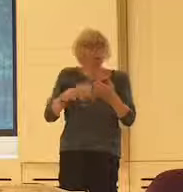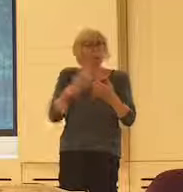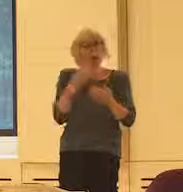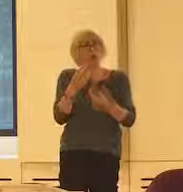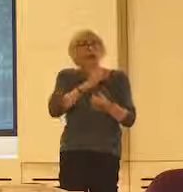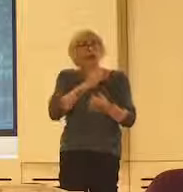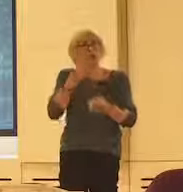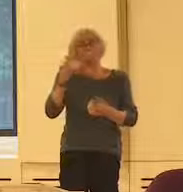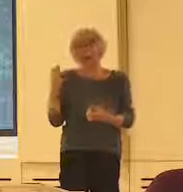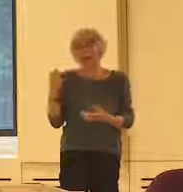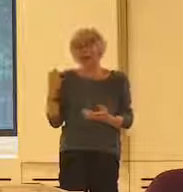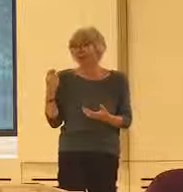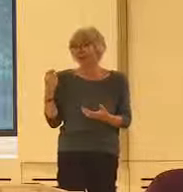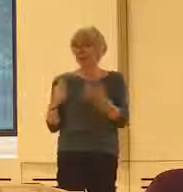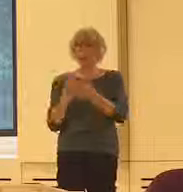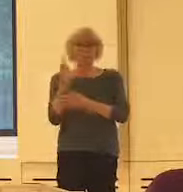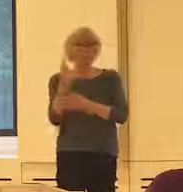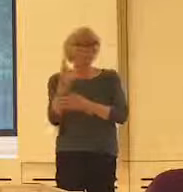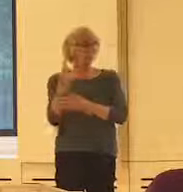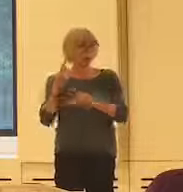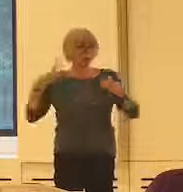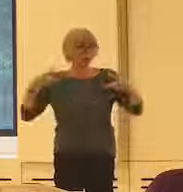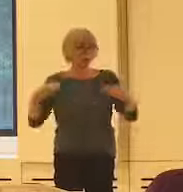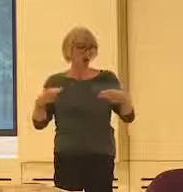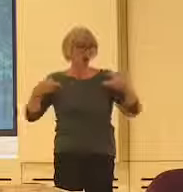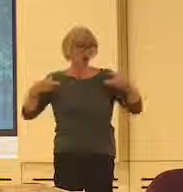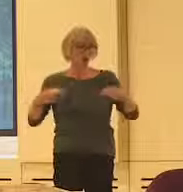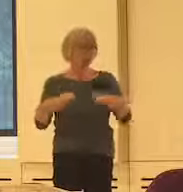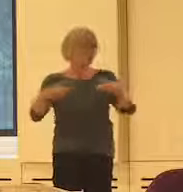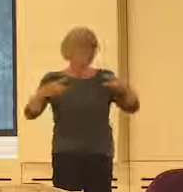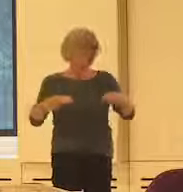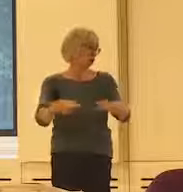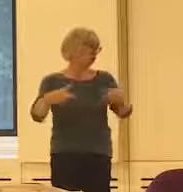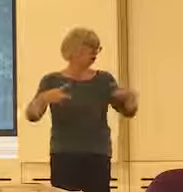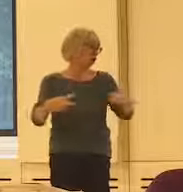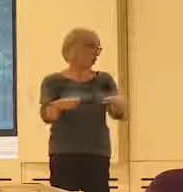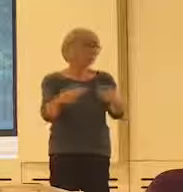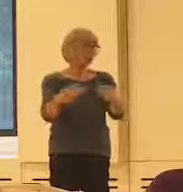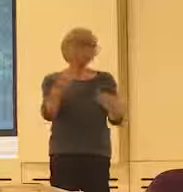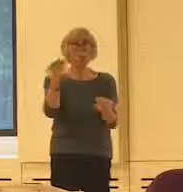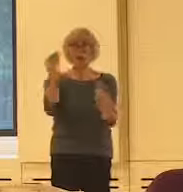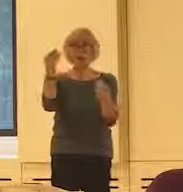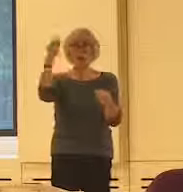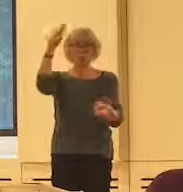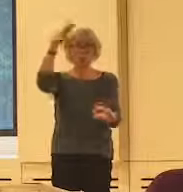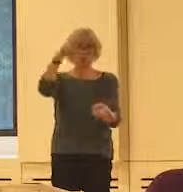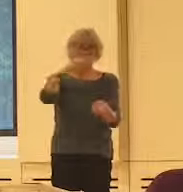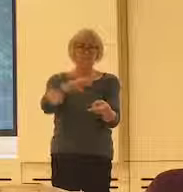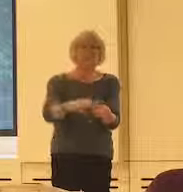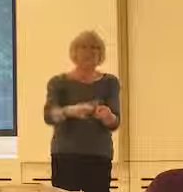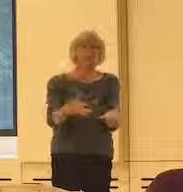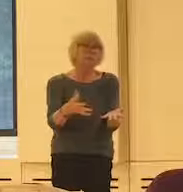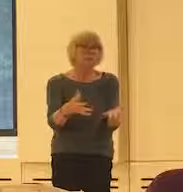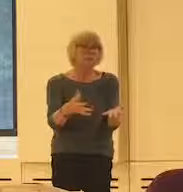over time. So there's 2 reasons. So what's happening? There's been cuts and cuts and cuts. Money has gone down and down and